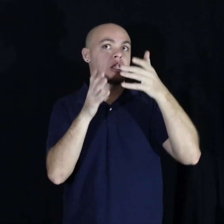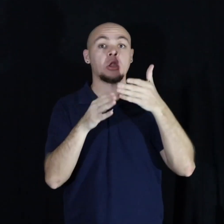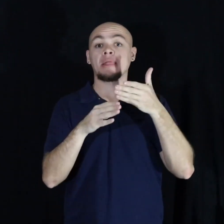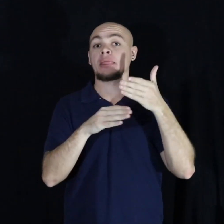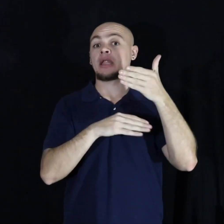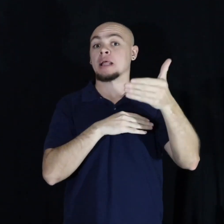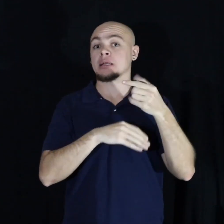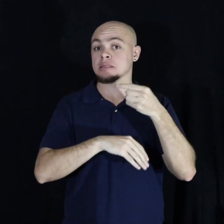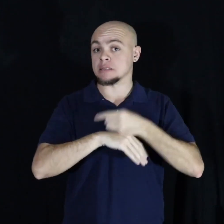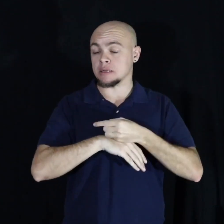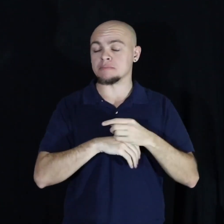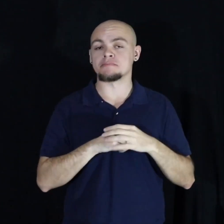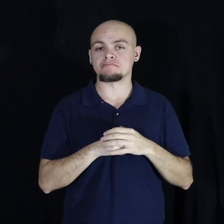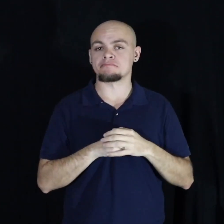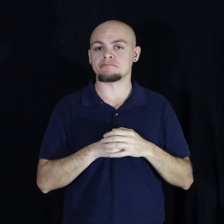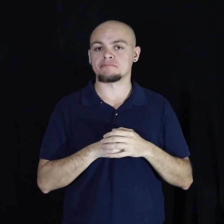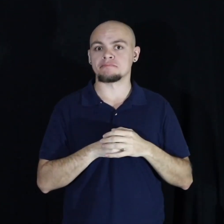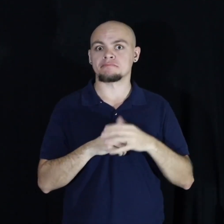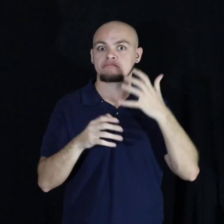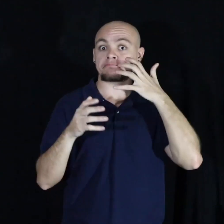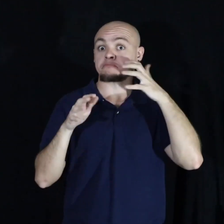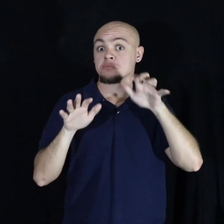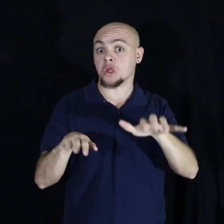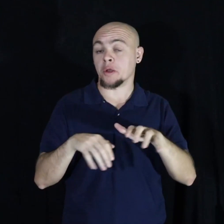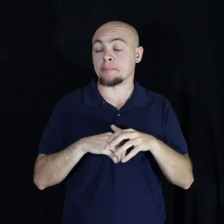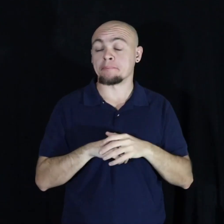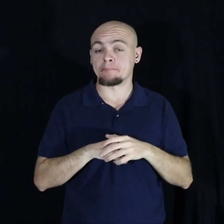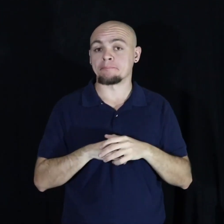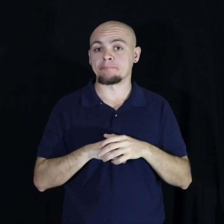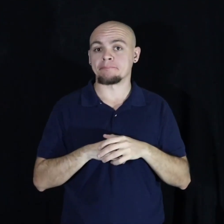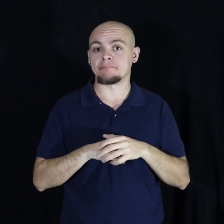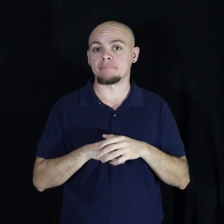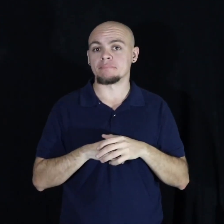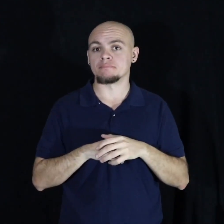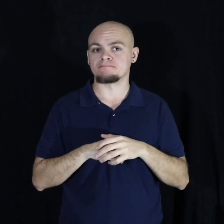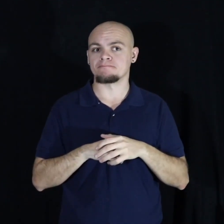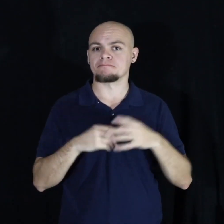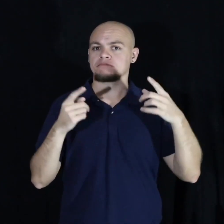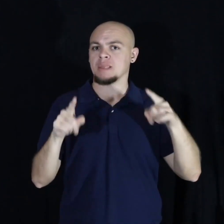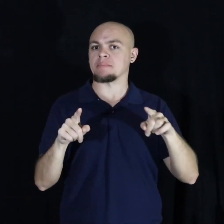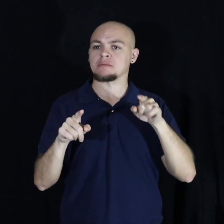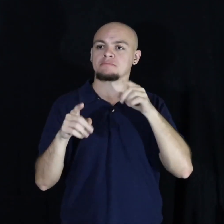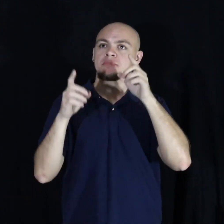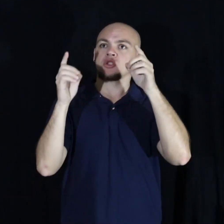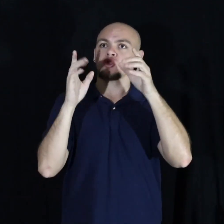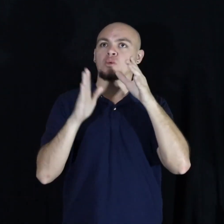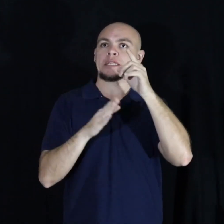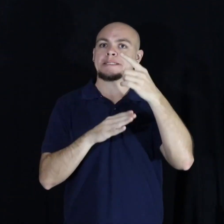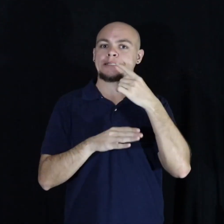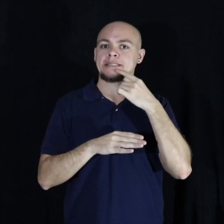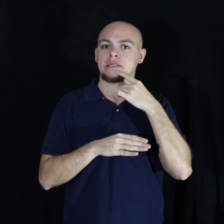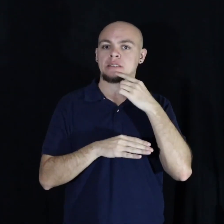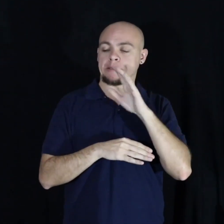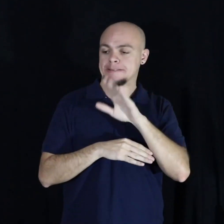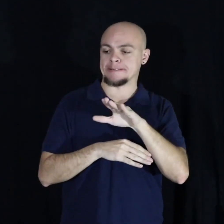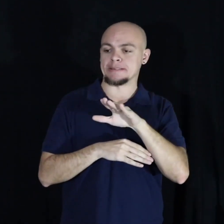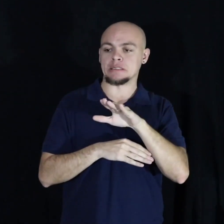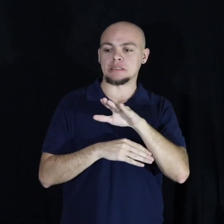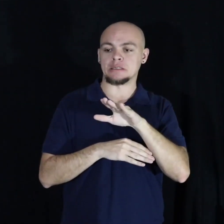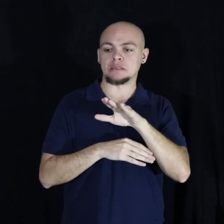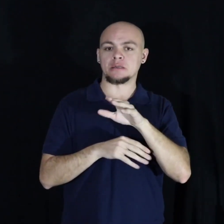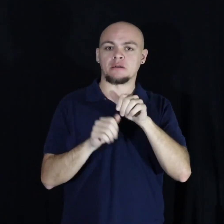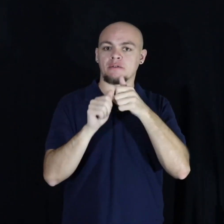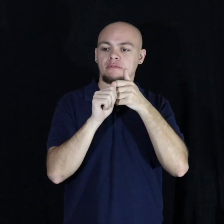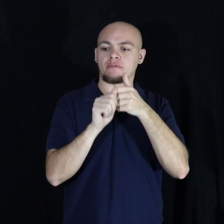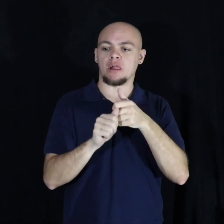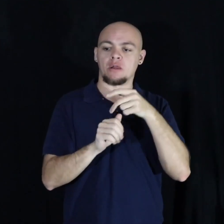day, to my utter shock and surprise, the director essentially said I needed to follow protocol